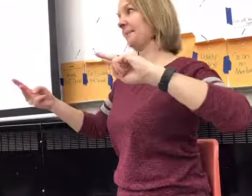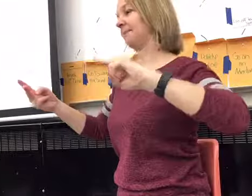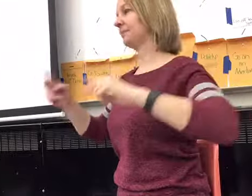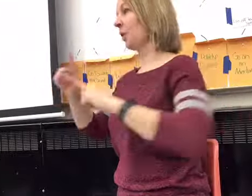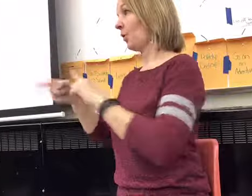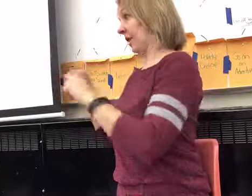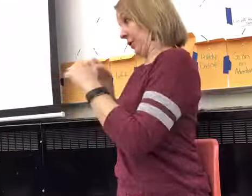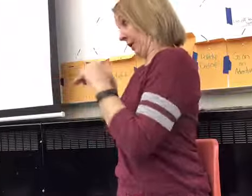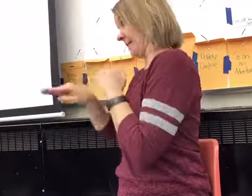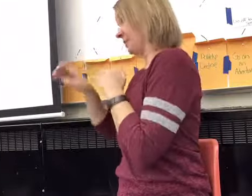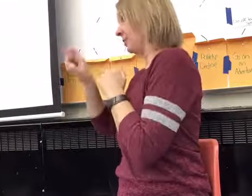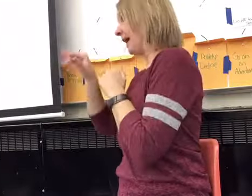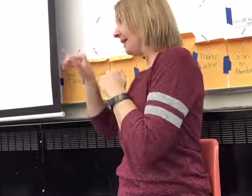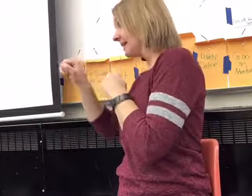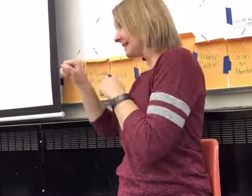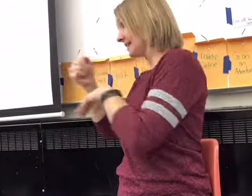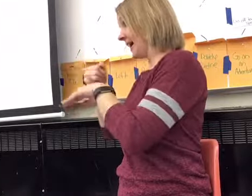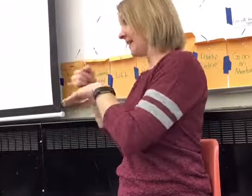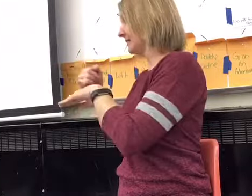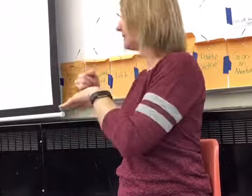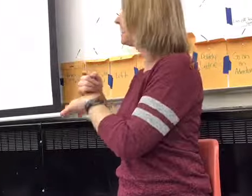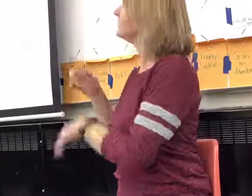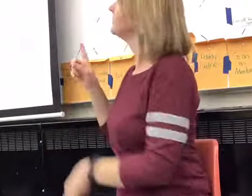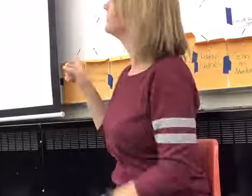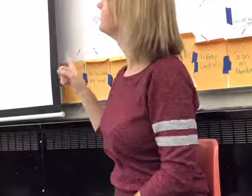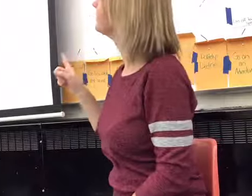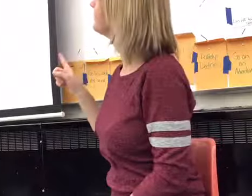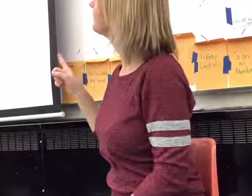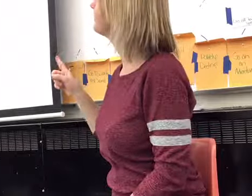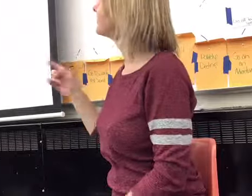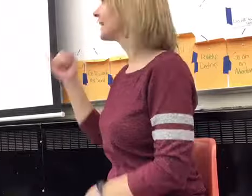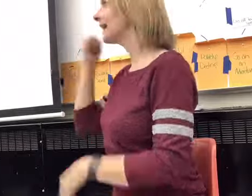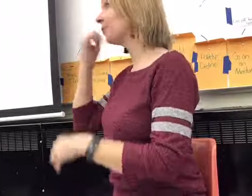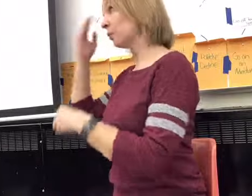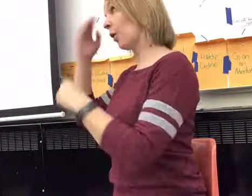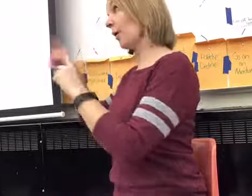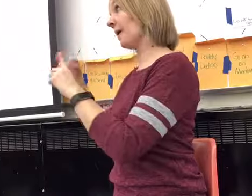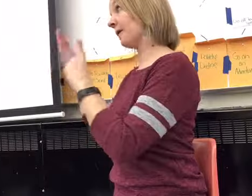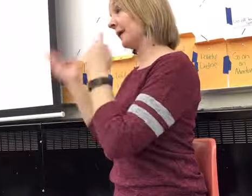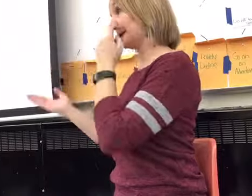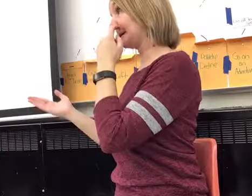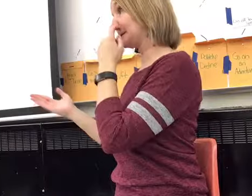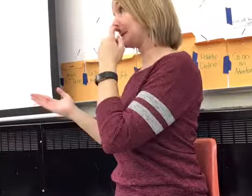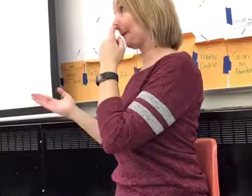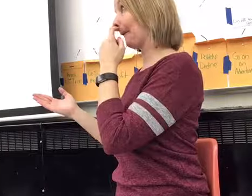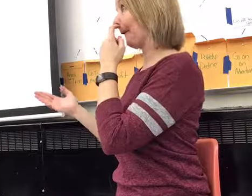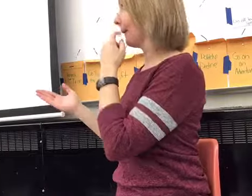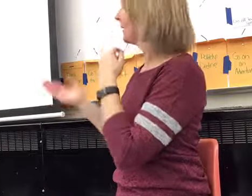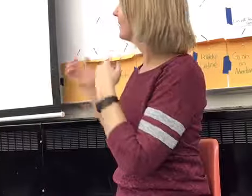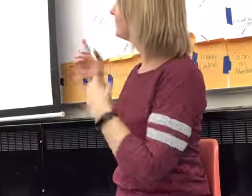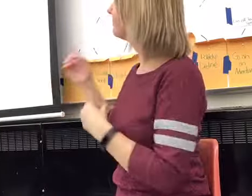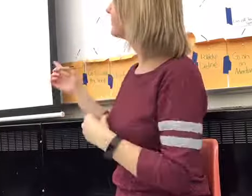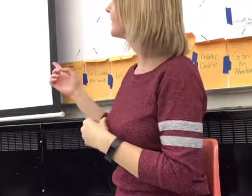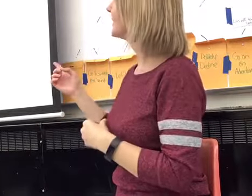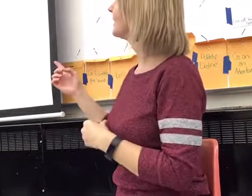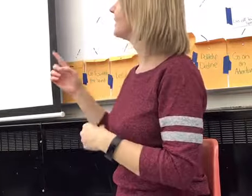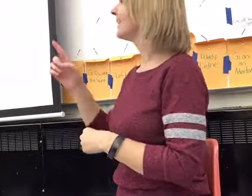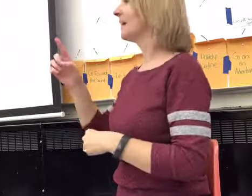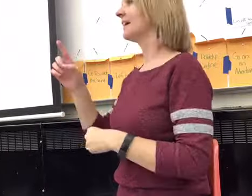Island, okay, if you know about this, you're welcomed by the Statue of Liberty, which is technically on Liberty Island, so it's not the exact same